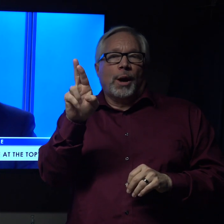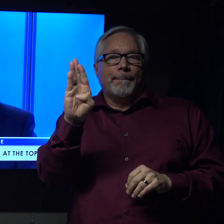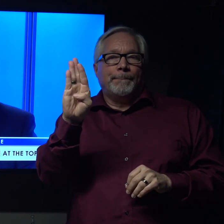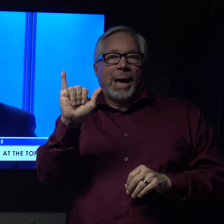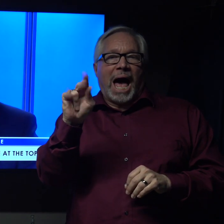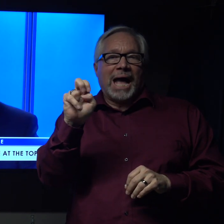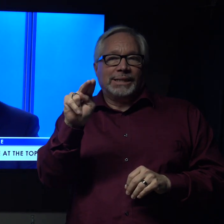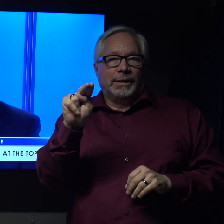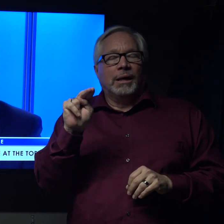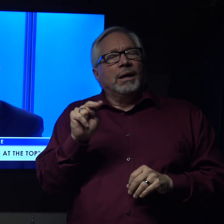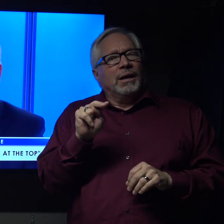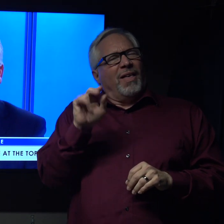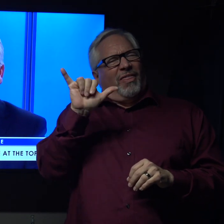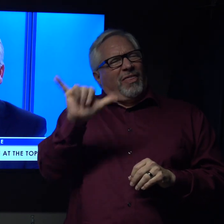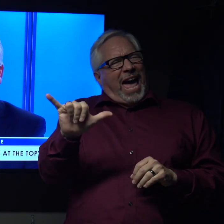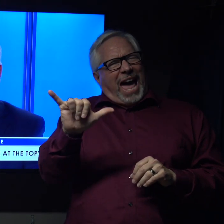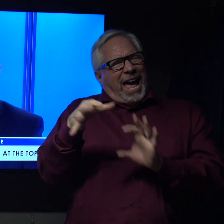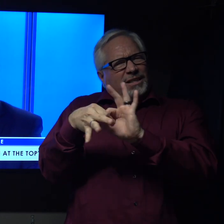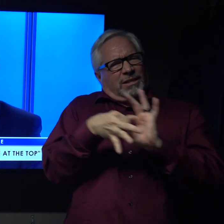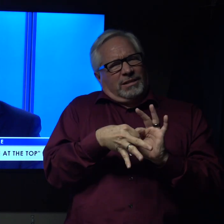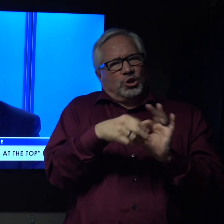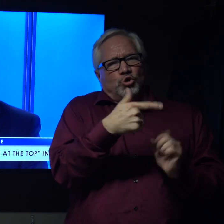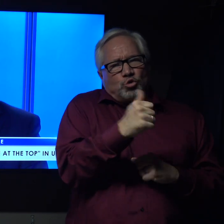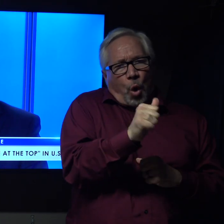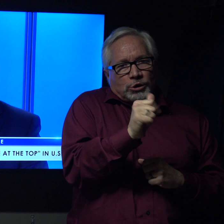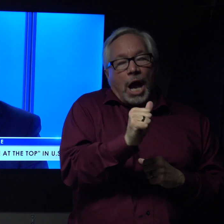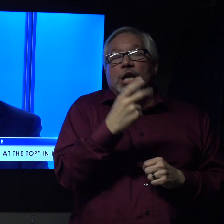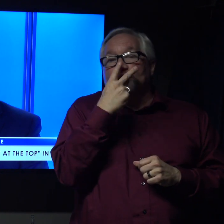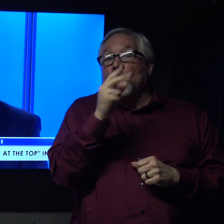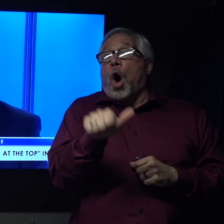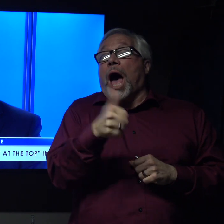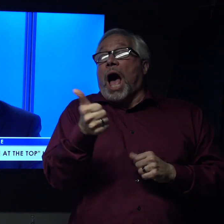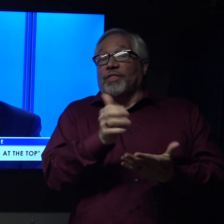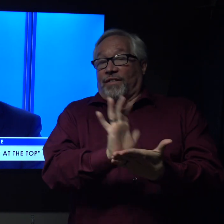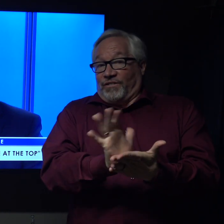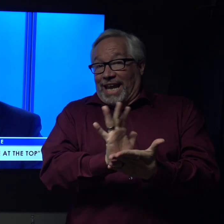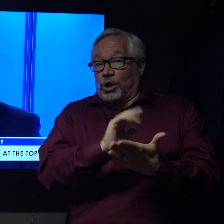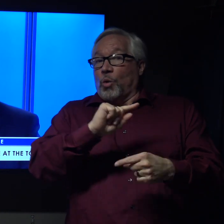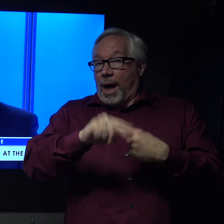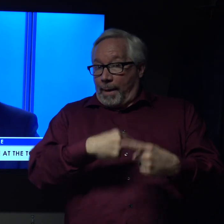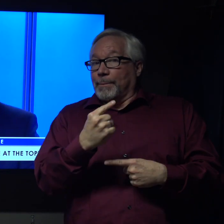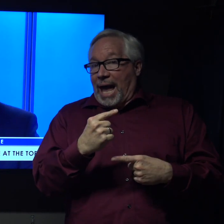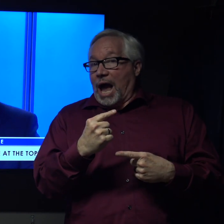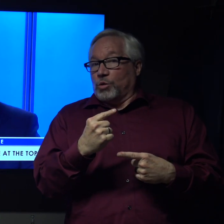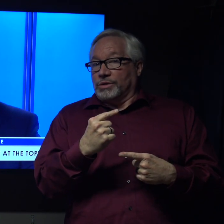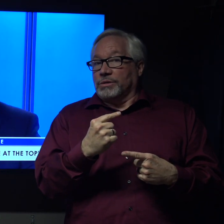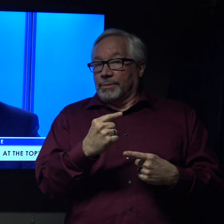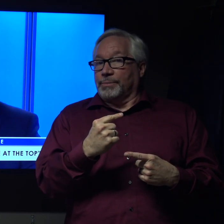Georgia and all the other things? Well, we saw another video. We saw some more things concerning